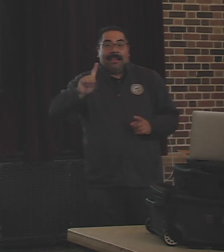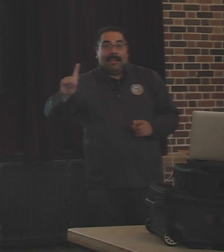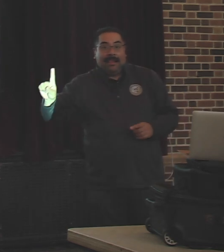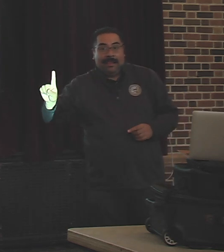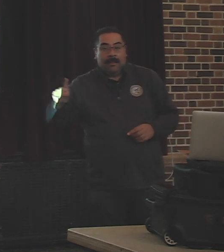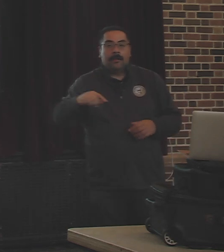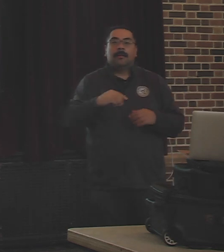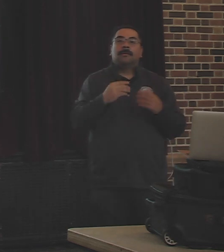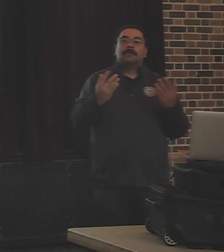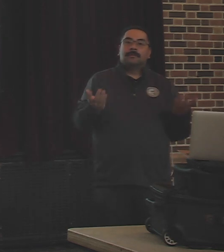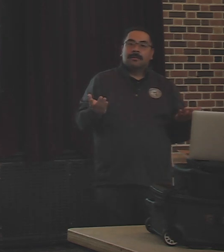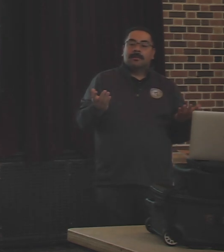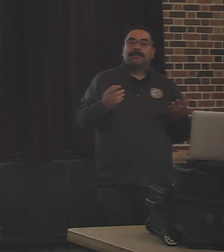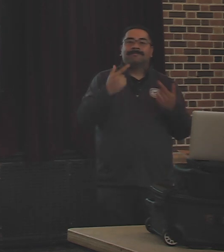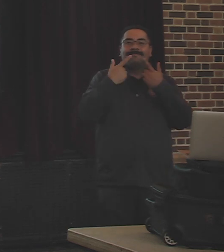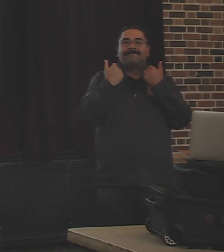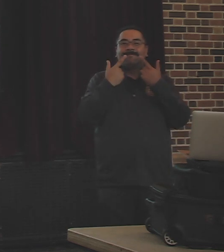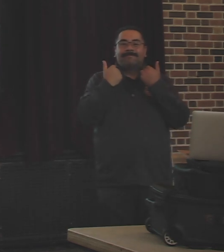so